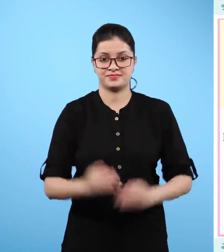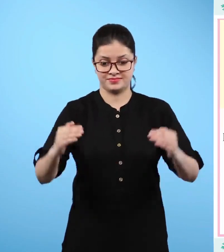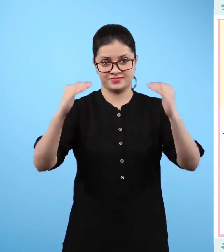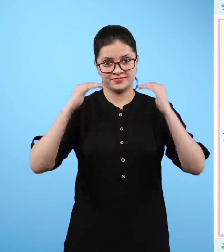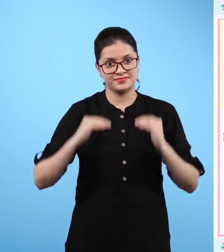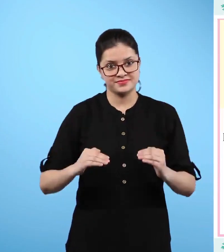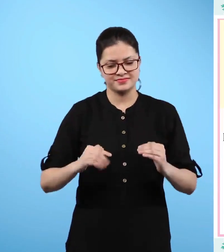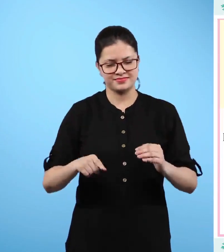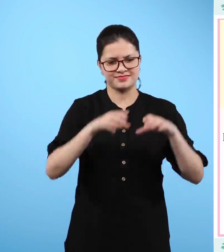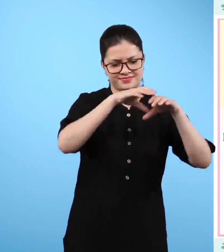from the side.